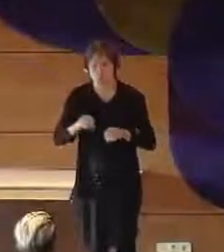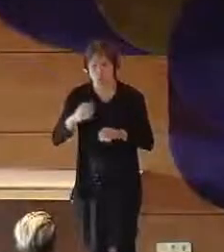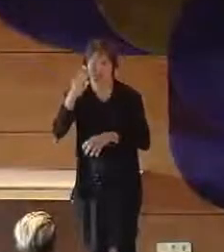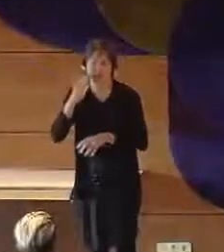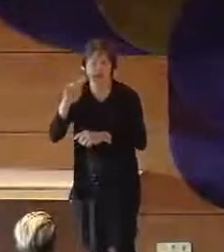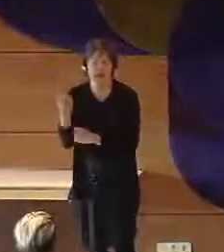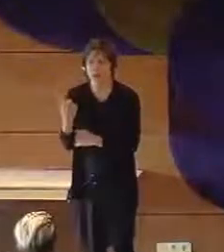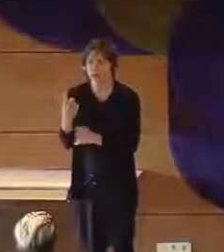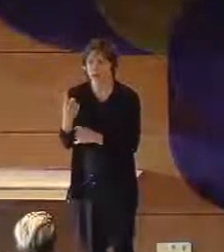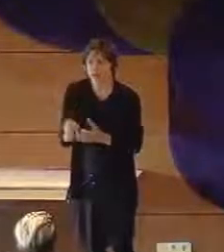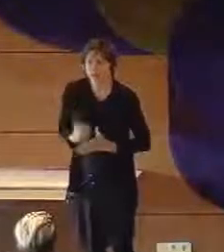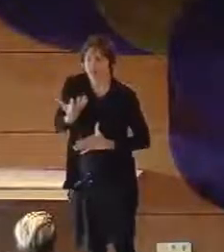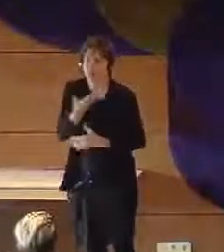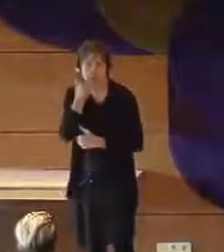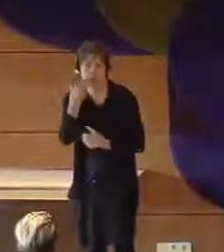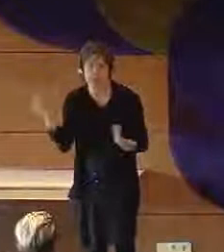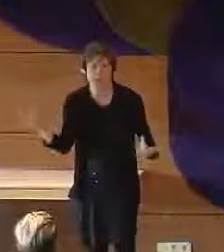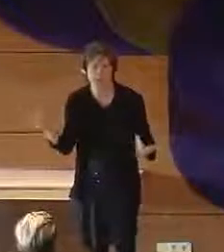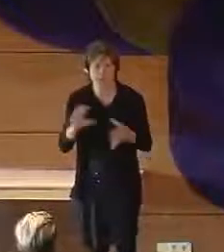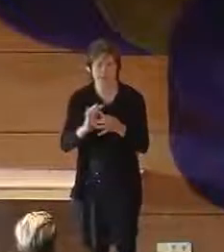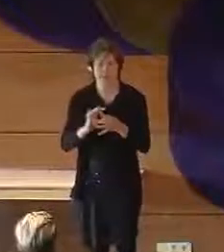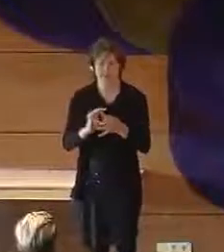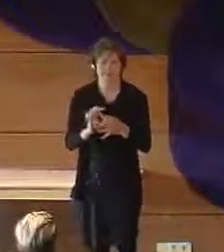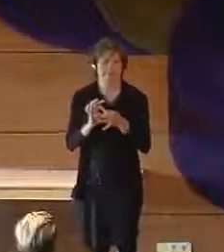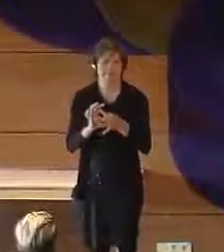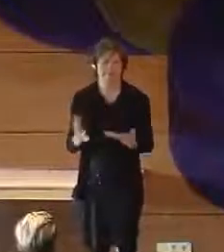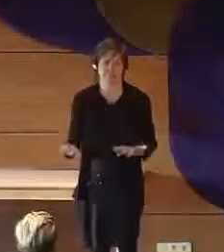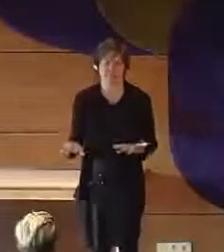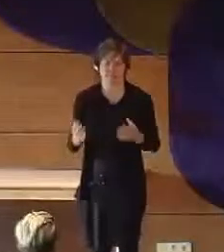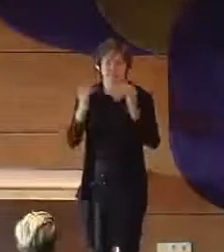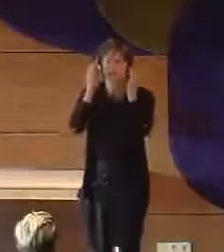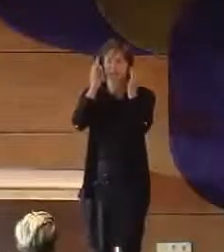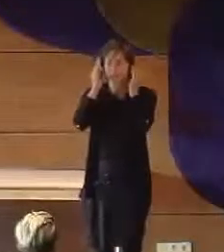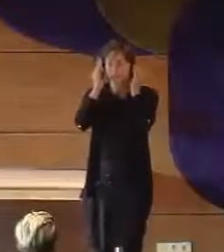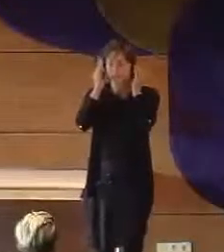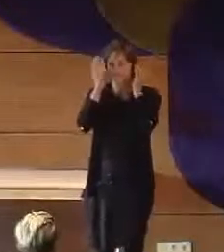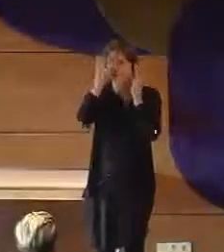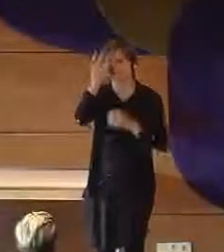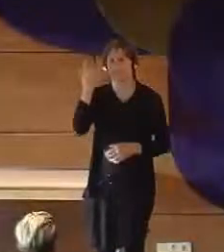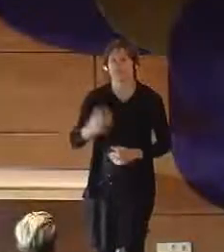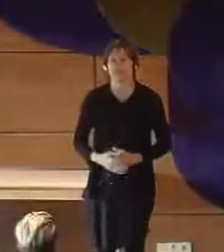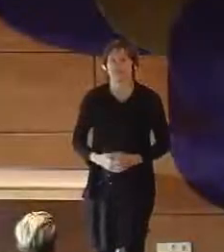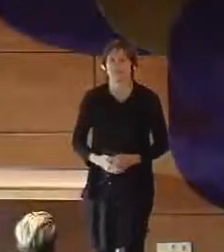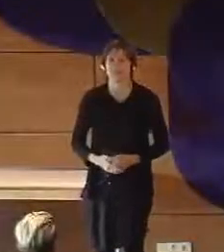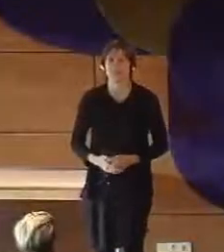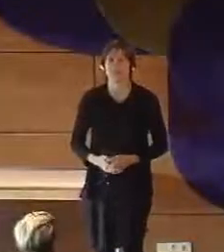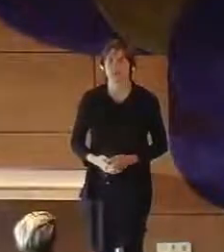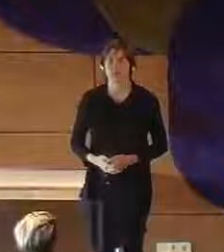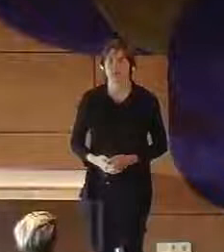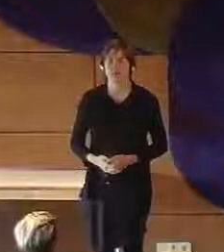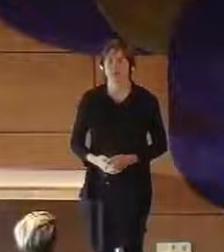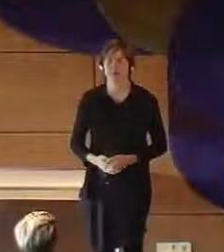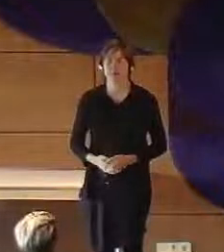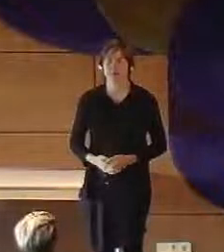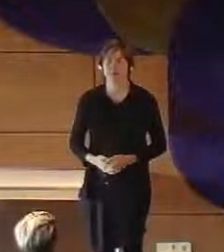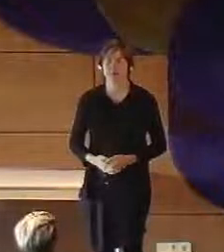is sometimes confused and is thought to have an overlap called Kalman Syndrome. Has anyone heard of Kalman Syndrome? Some of you have